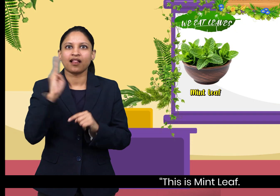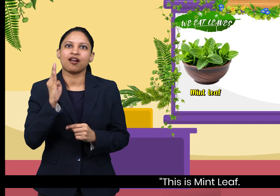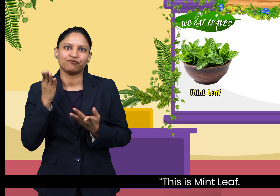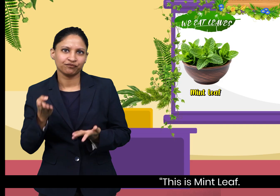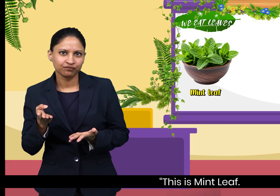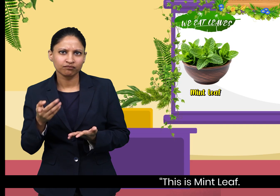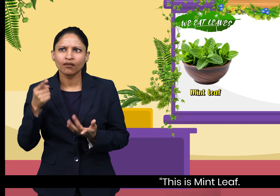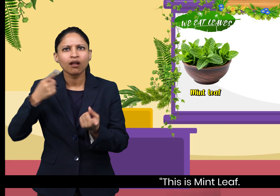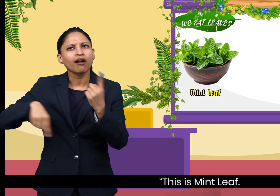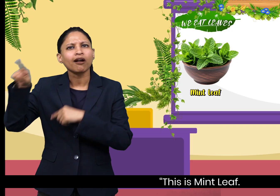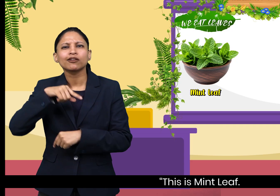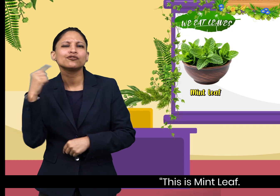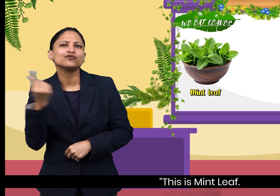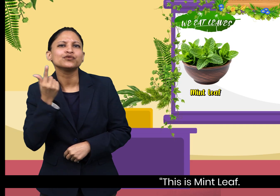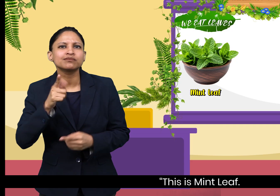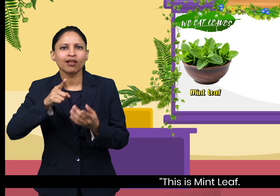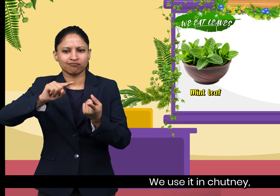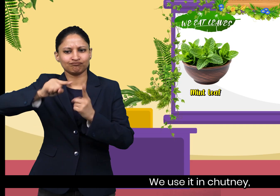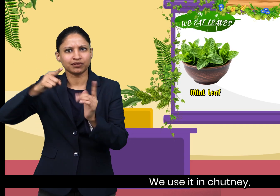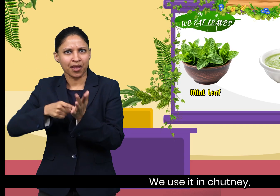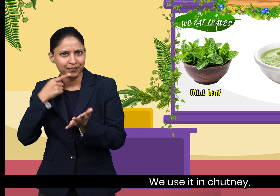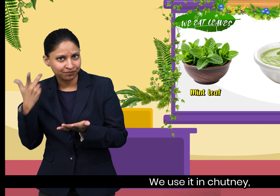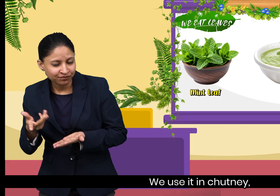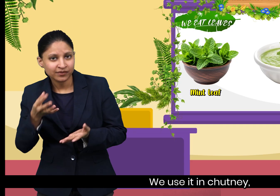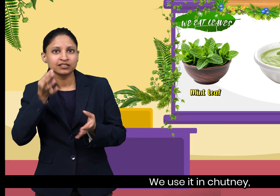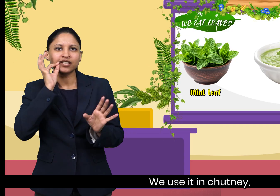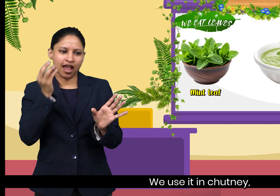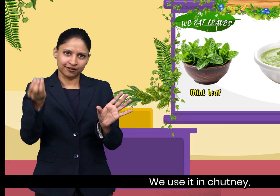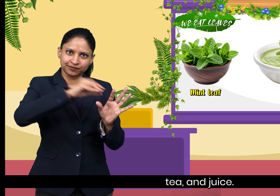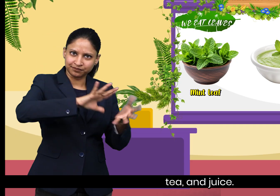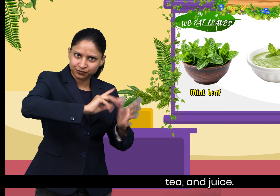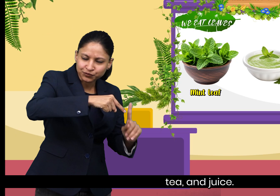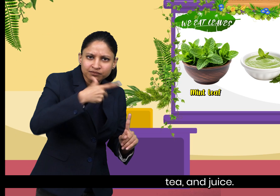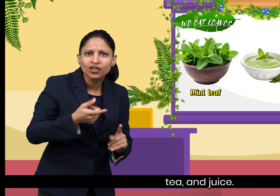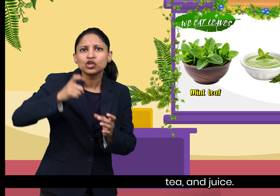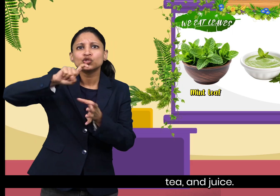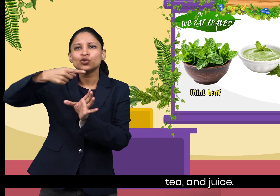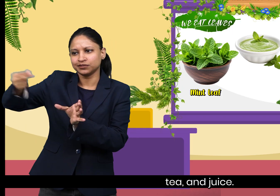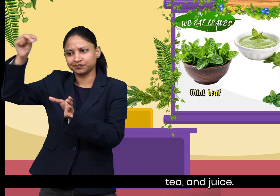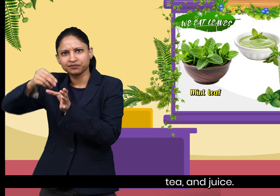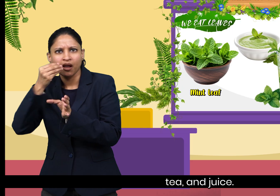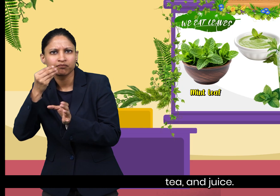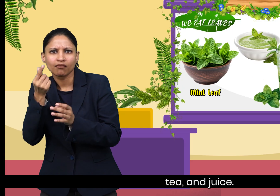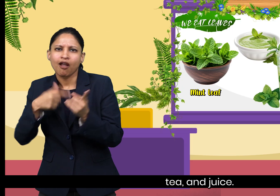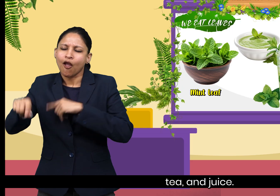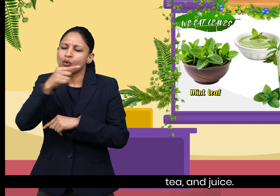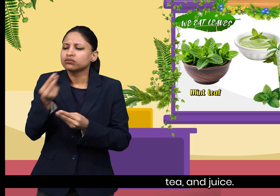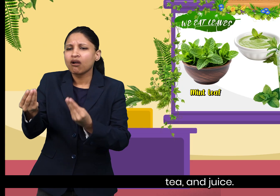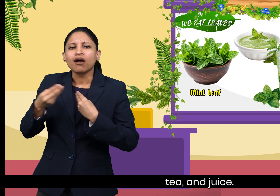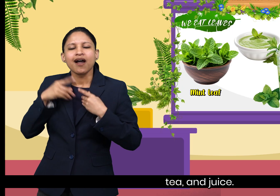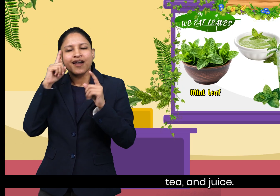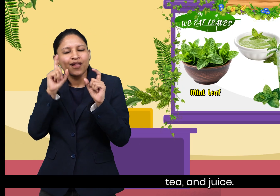This is mint leaf. We use it in chutney, tea, and juice.